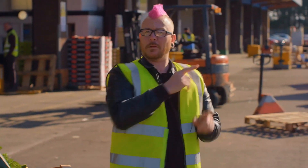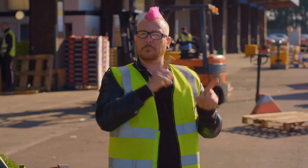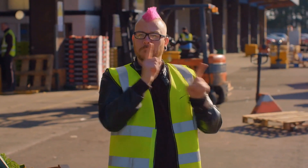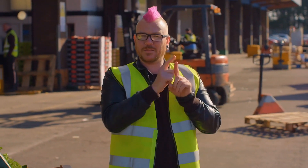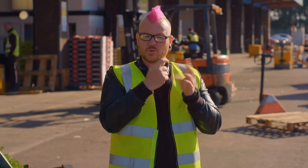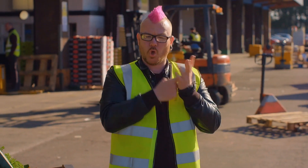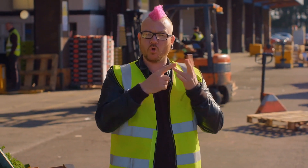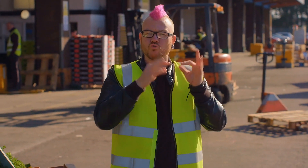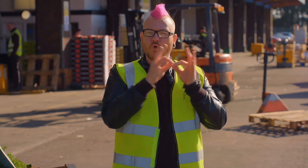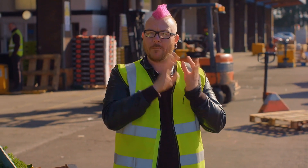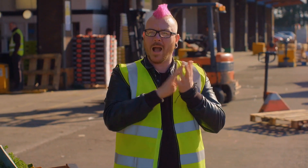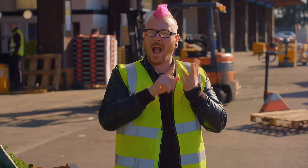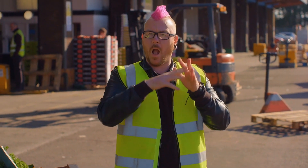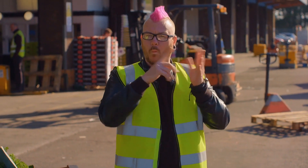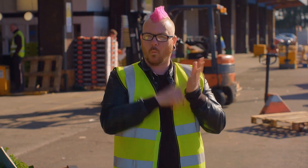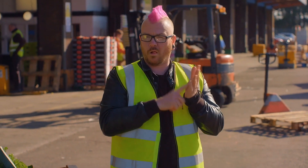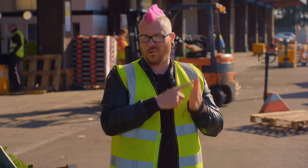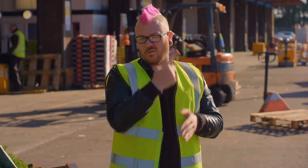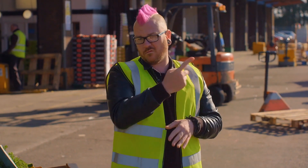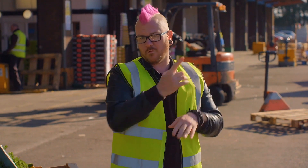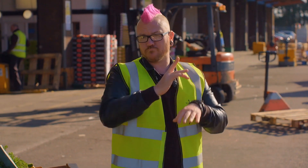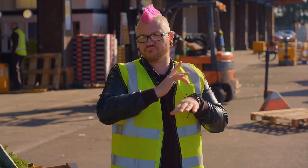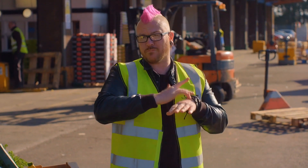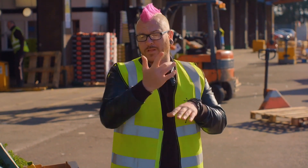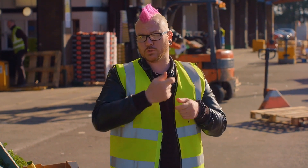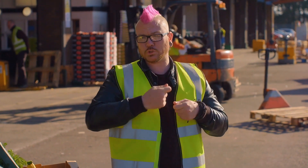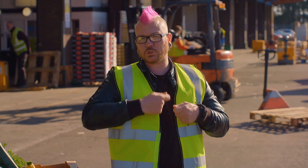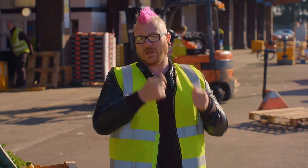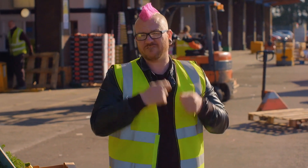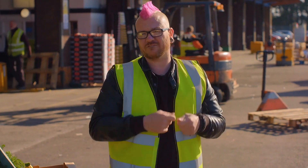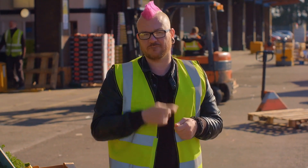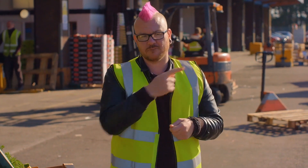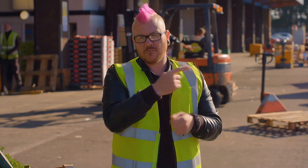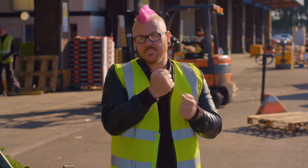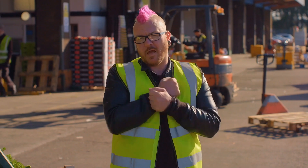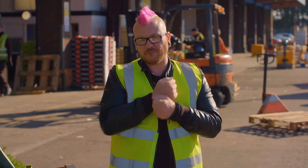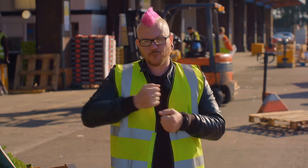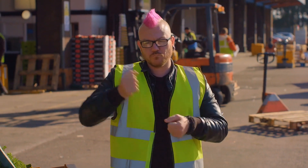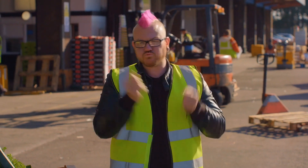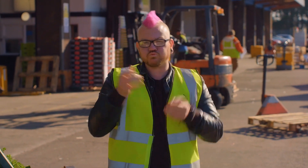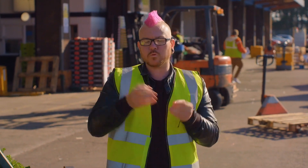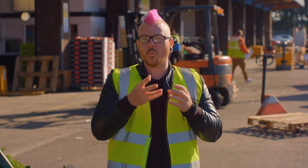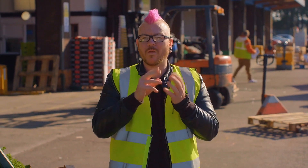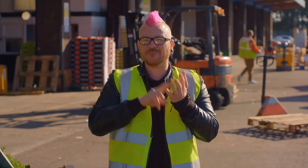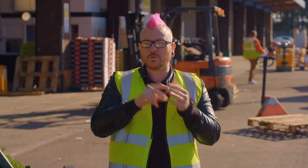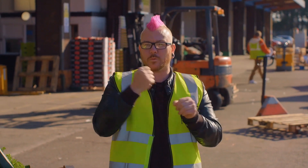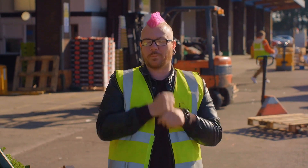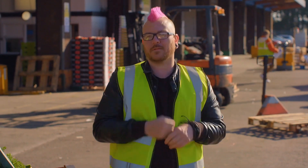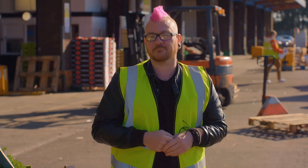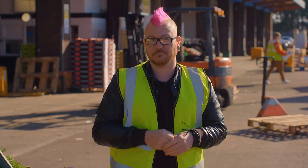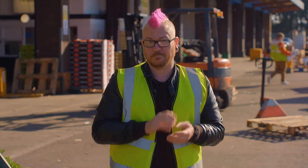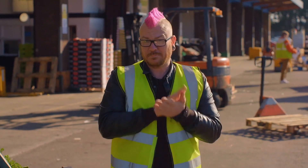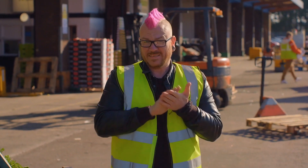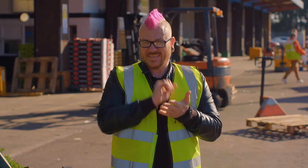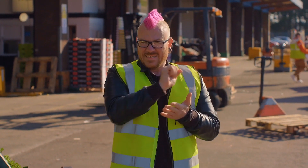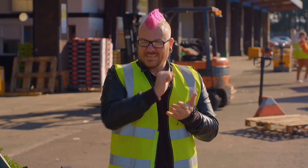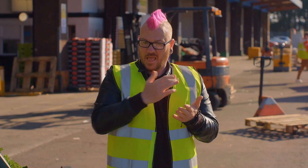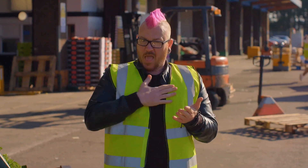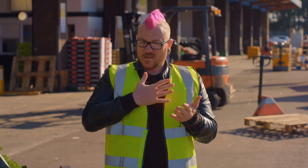I'm going to meet Rob Howell. He's a professional chef who loves getting creative with vegetables in his cooking,